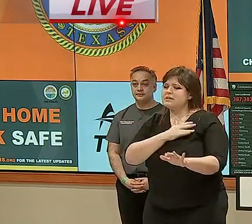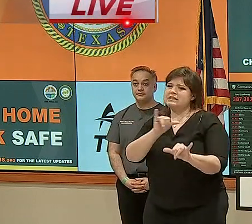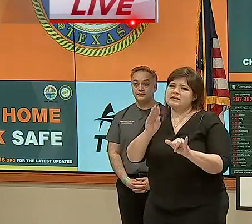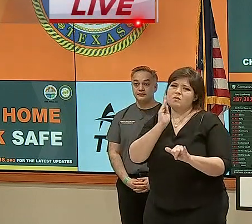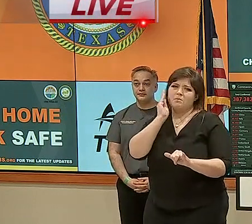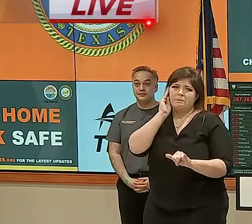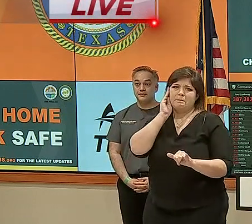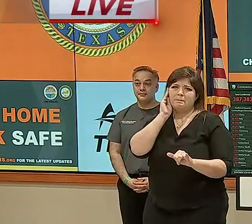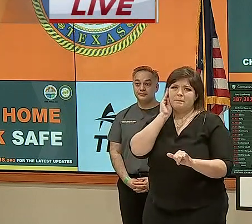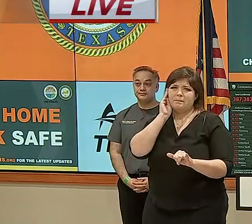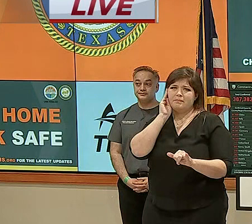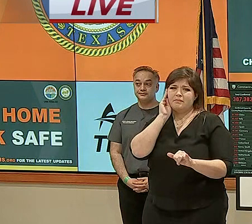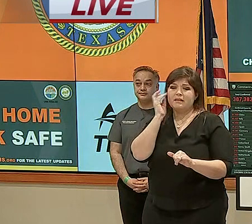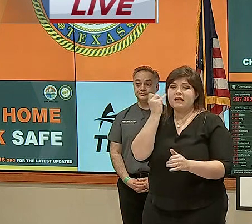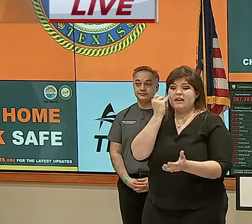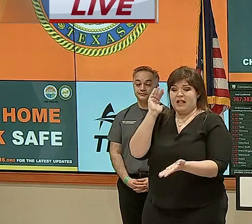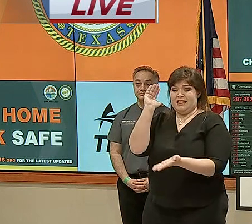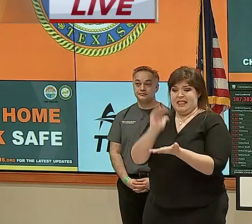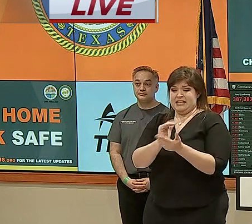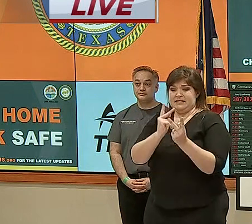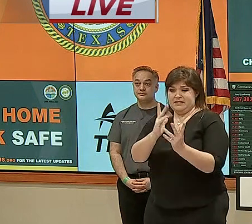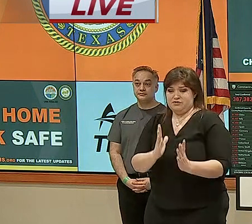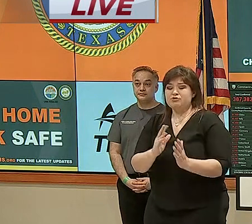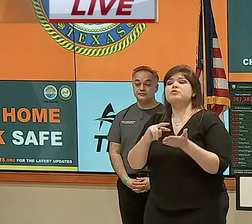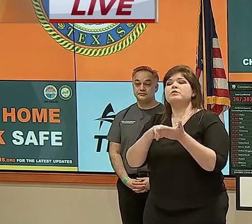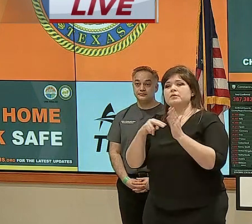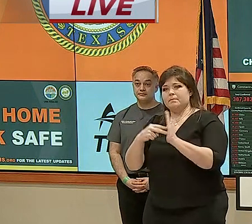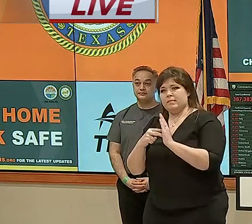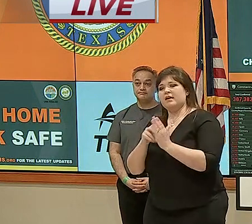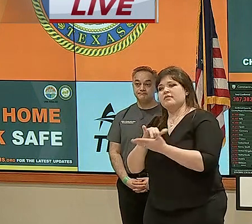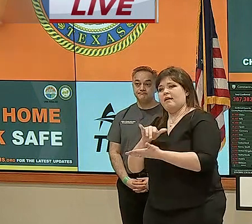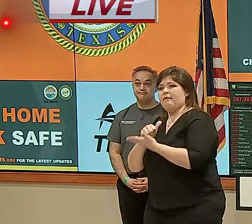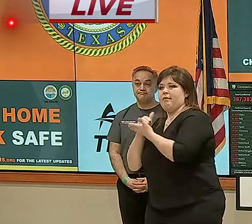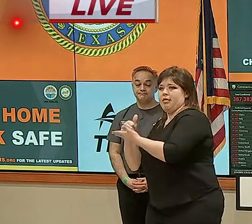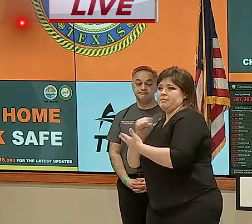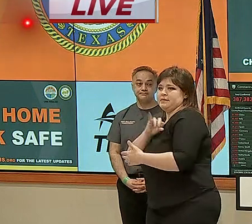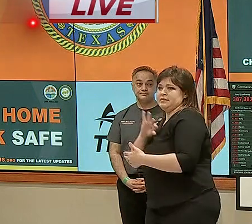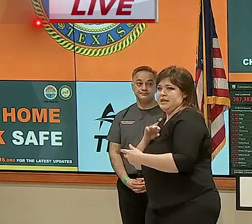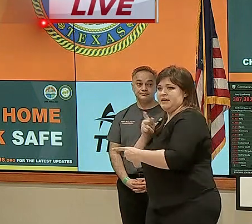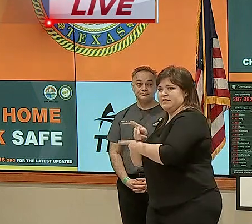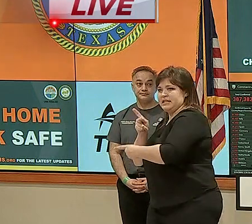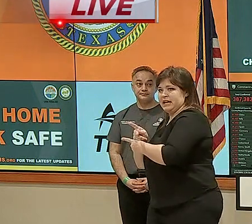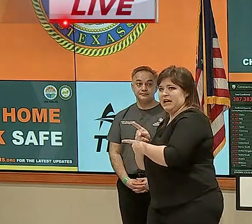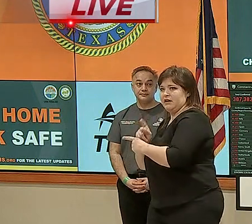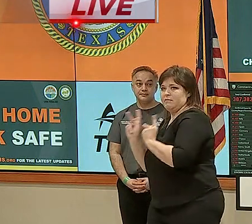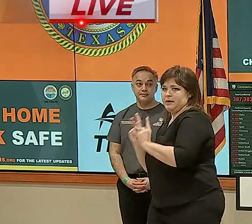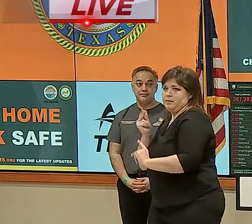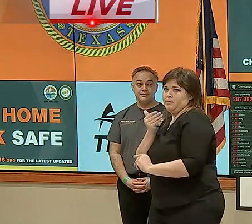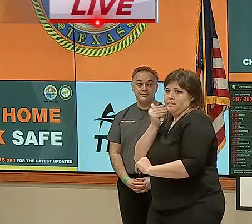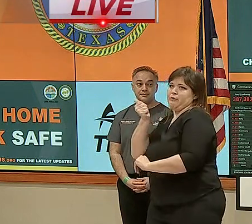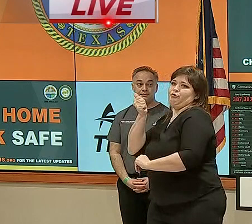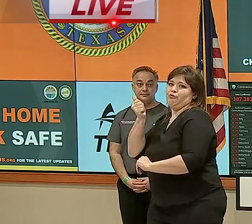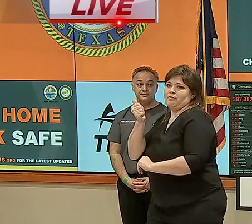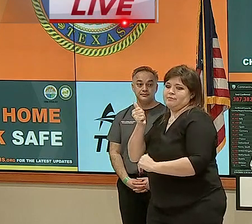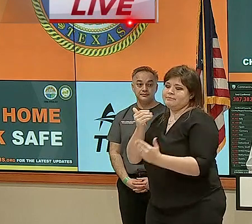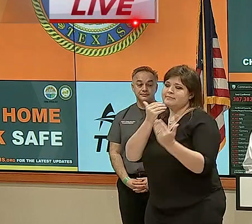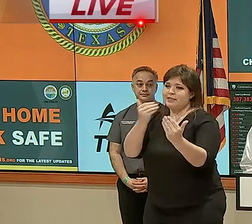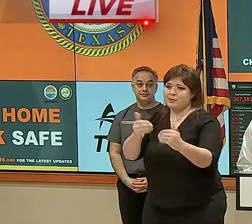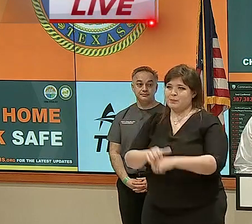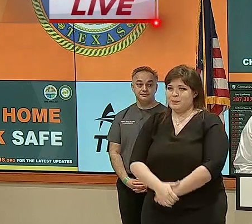and frequency of the visitors coming to our hospitals, it would help our staff take care of your loved ones better. Thank